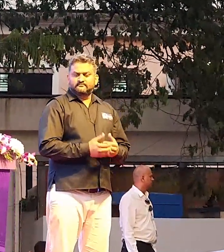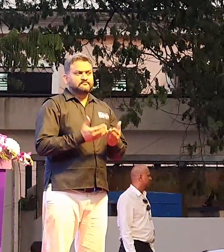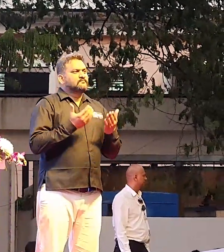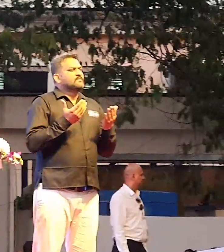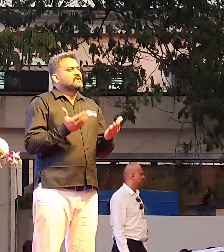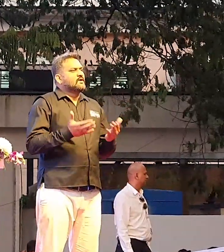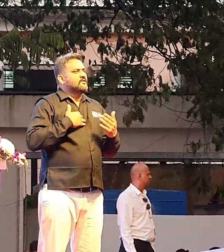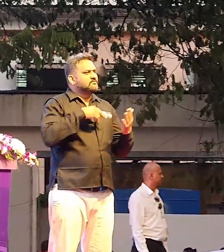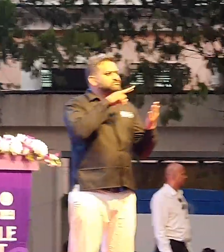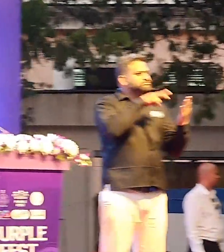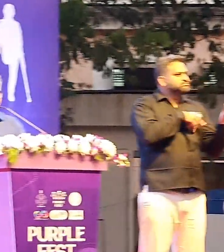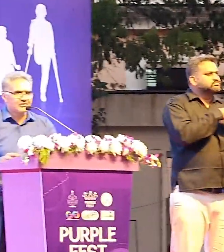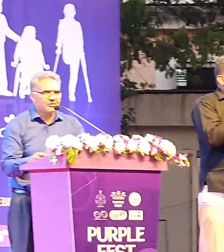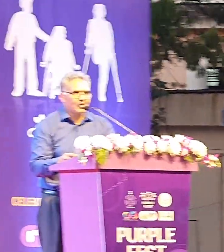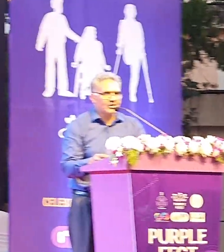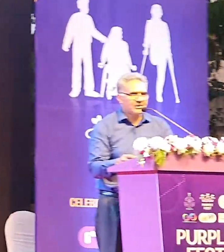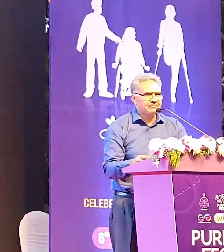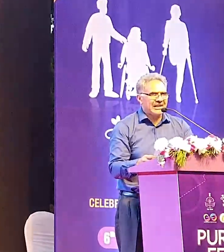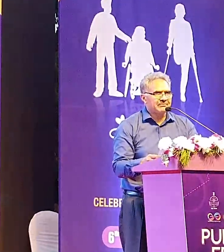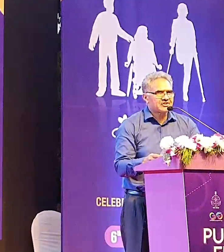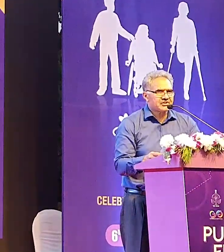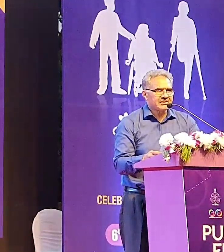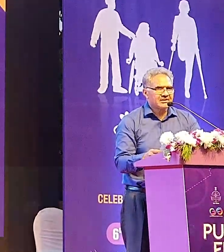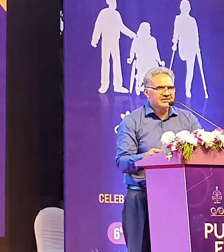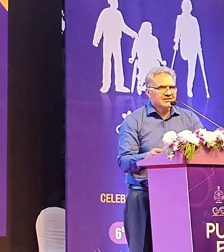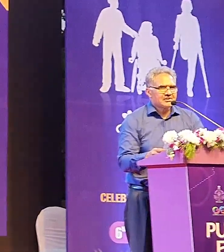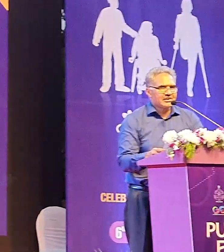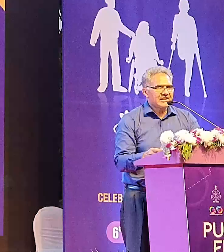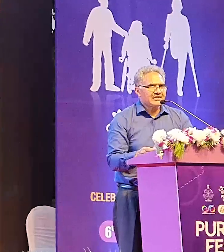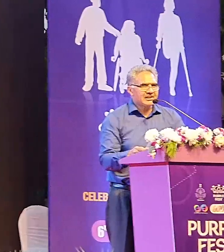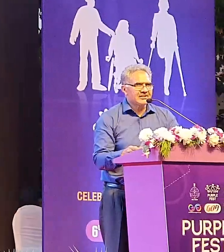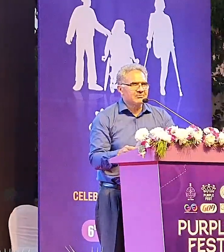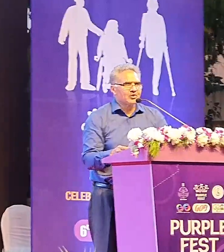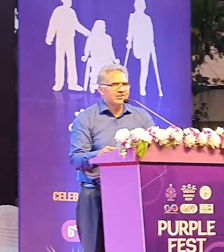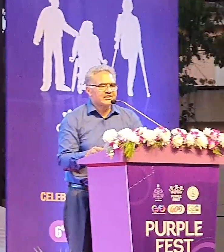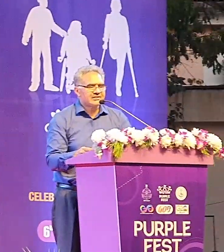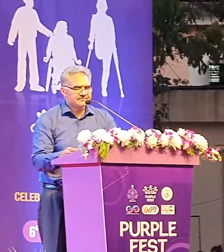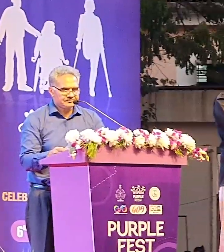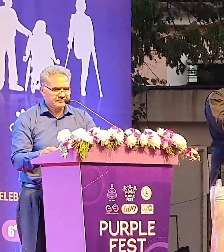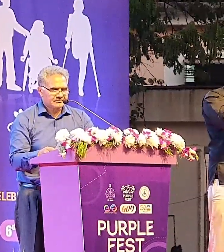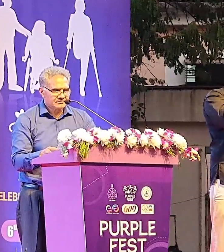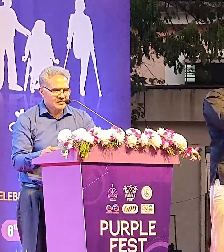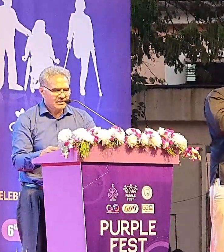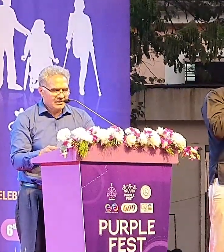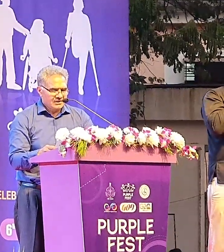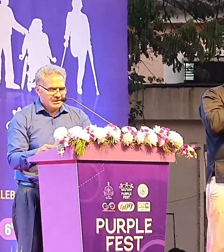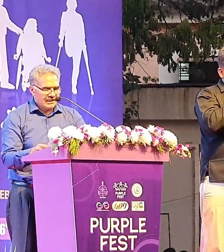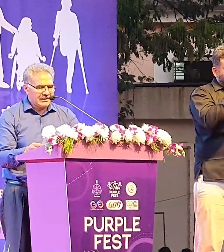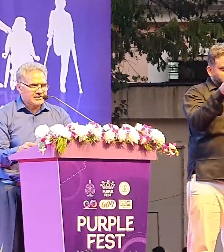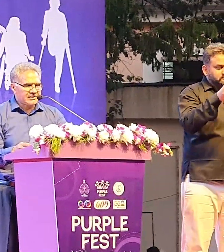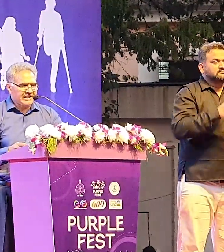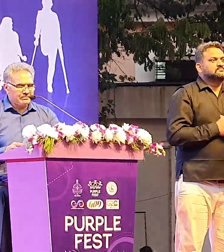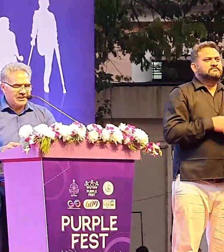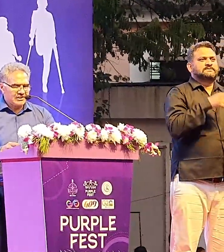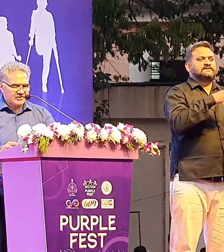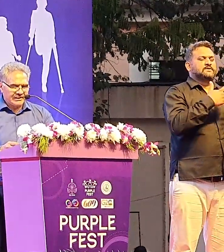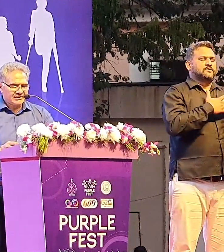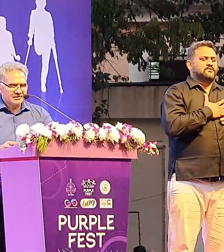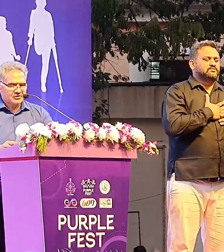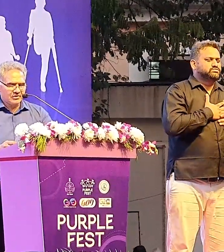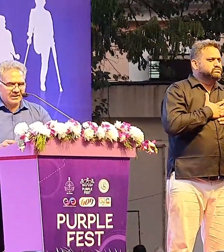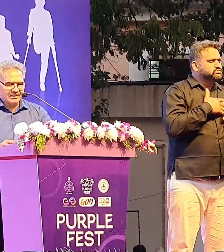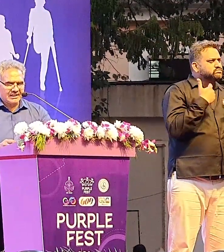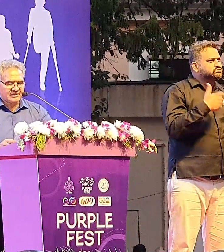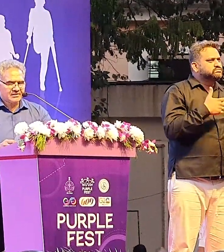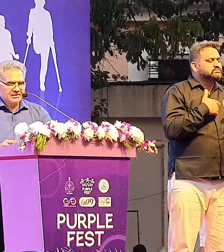Now I read out the message of Honorable Prime Minister, Sri Narendra Modi ji. It is deeply